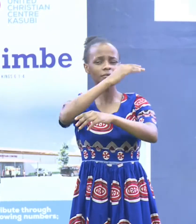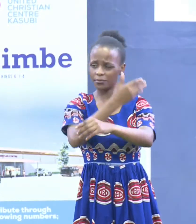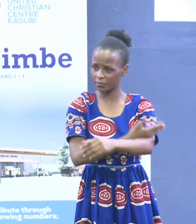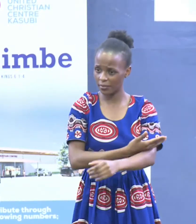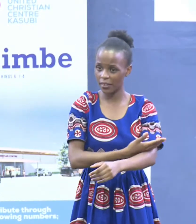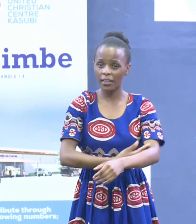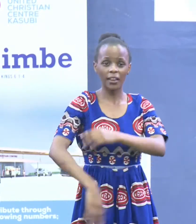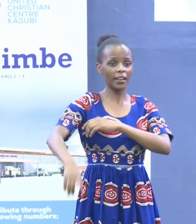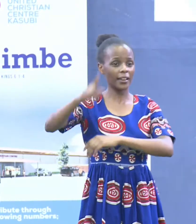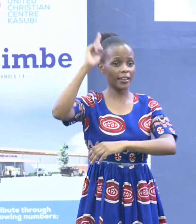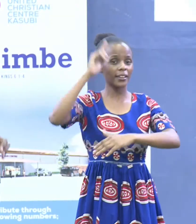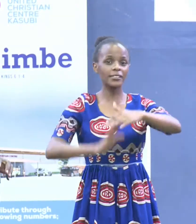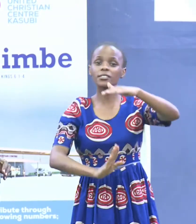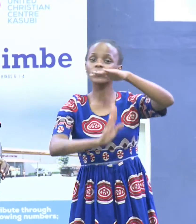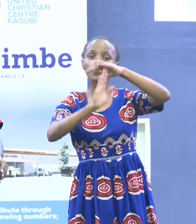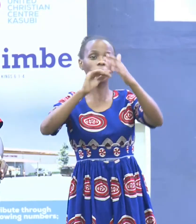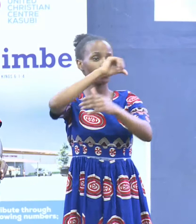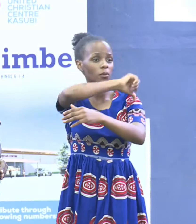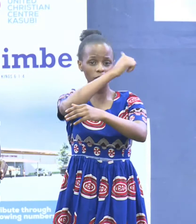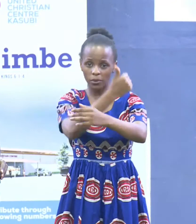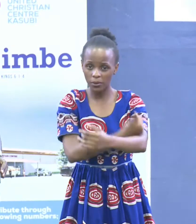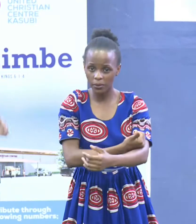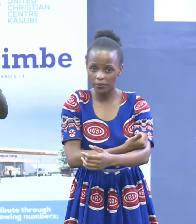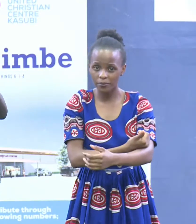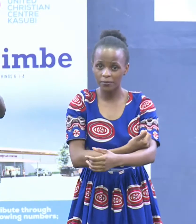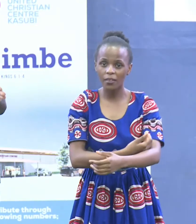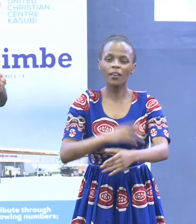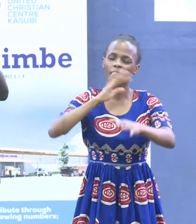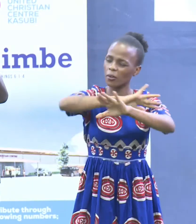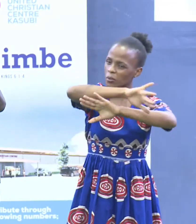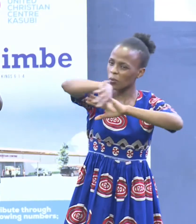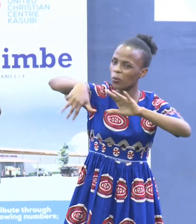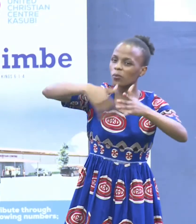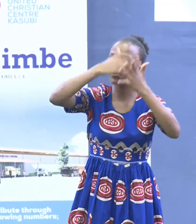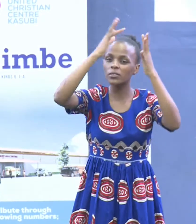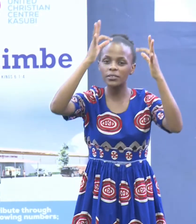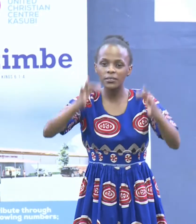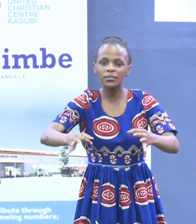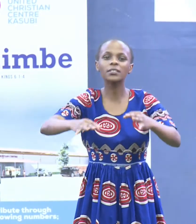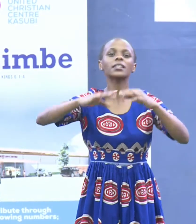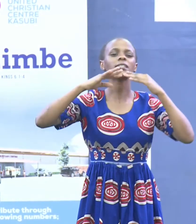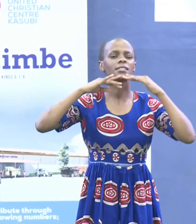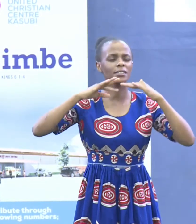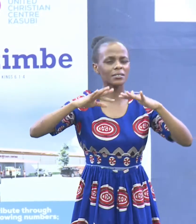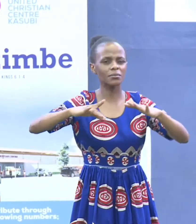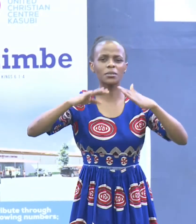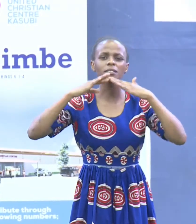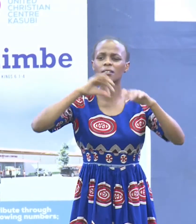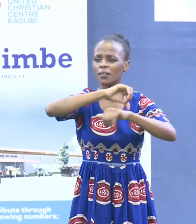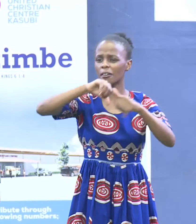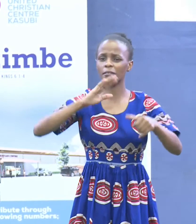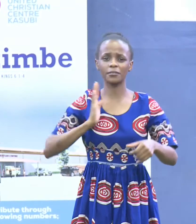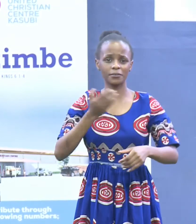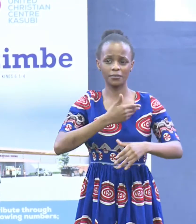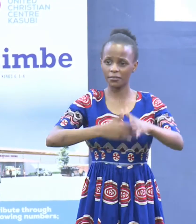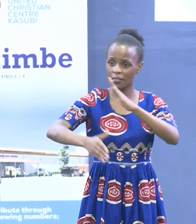of the strength. Is the one having excellent power. All those speak about